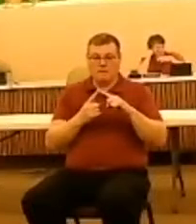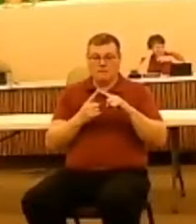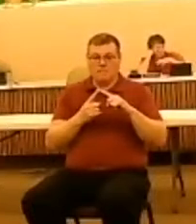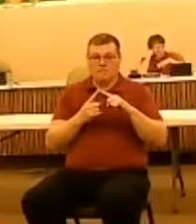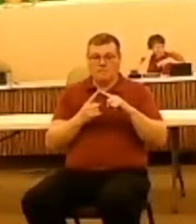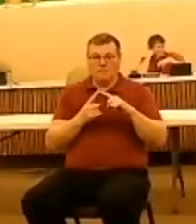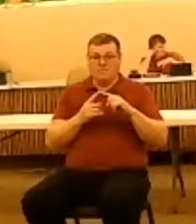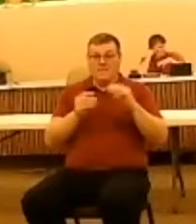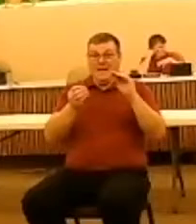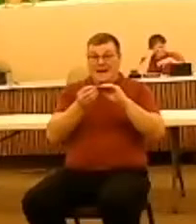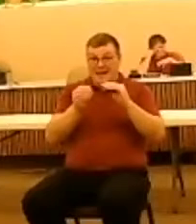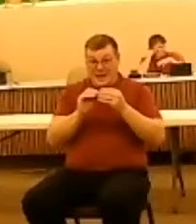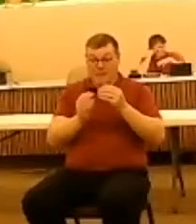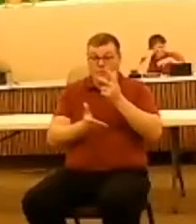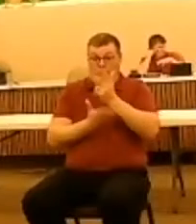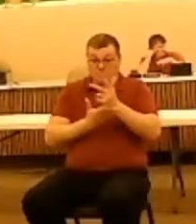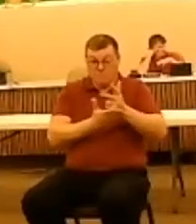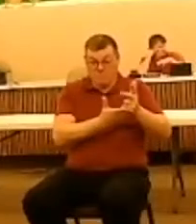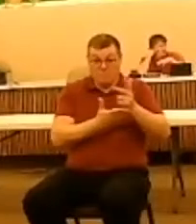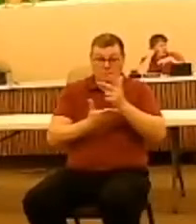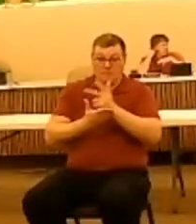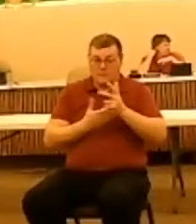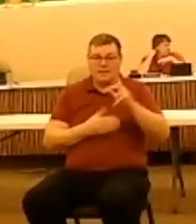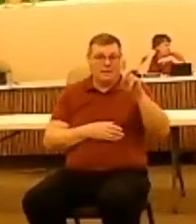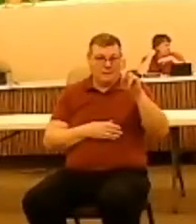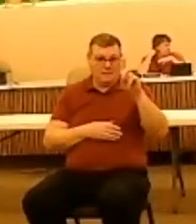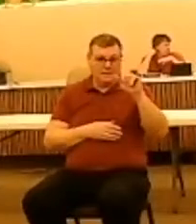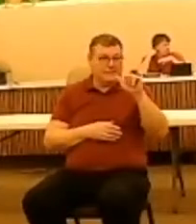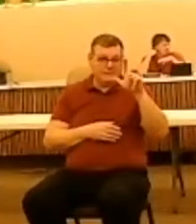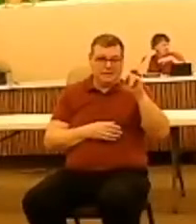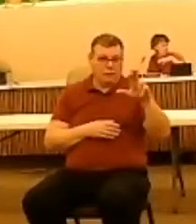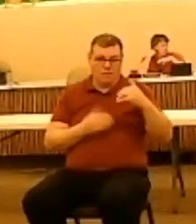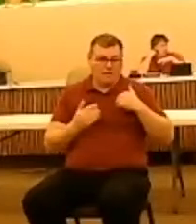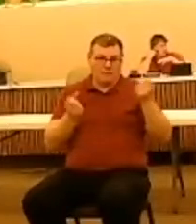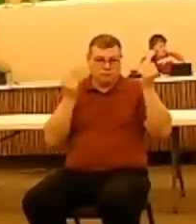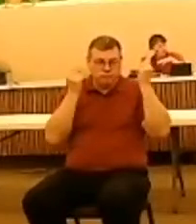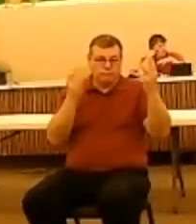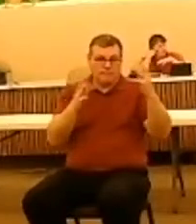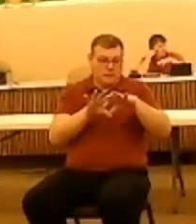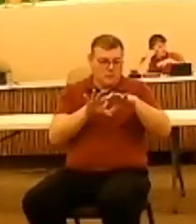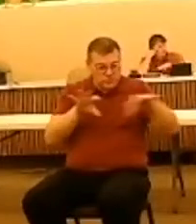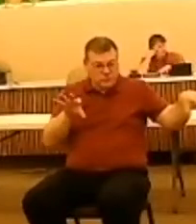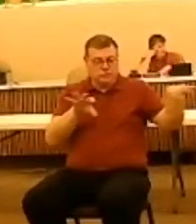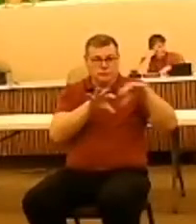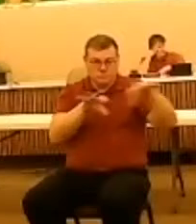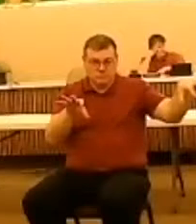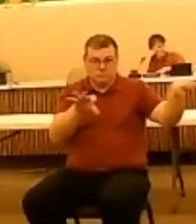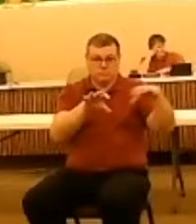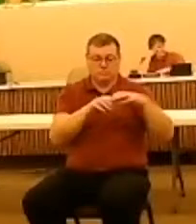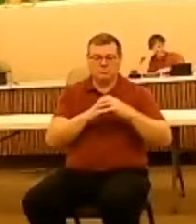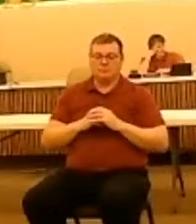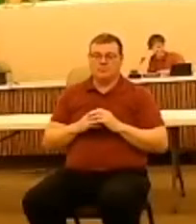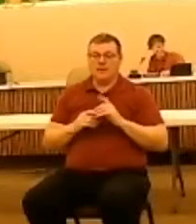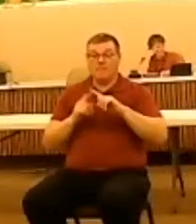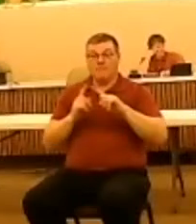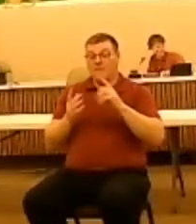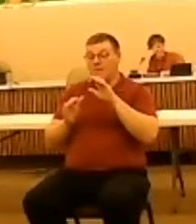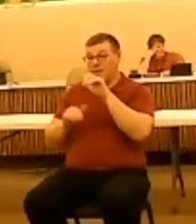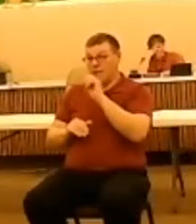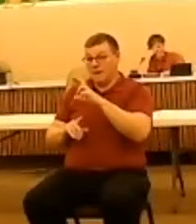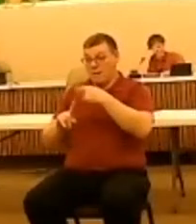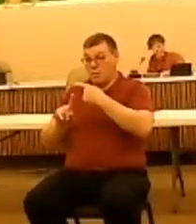if it's the number of vehicles, because let's face it, dealers have a lot of vehicles, right? But as you look at some of the car